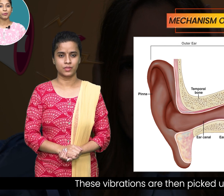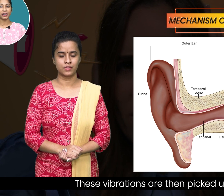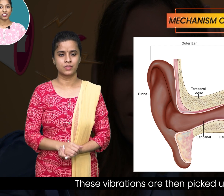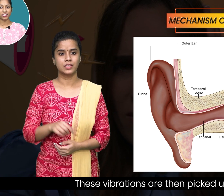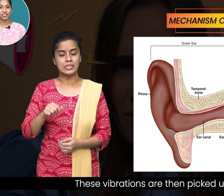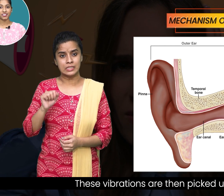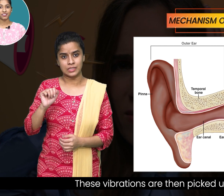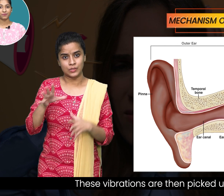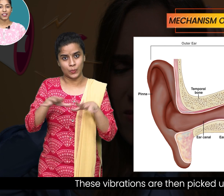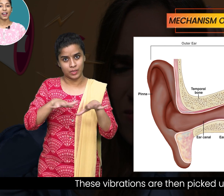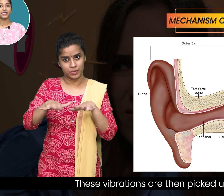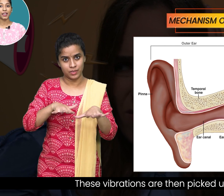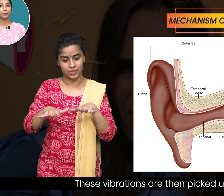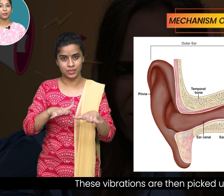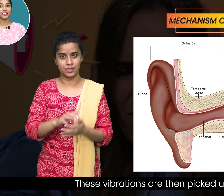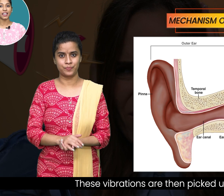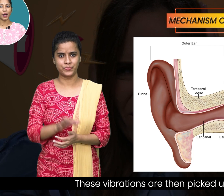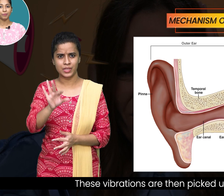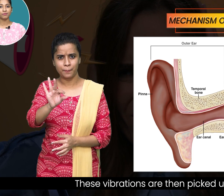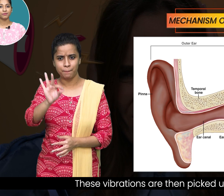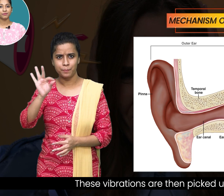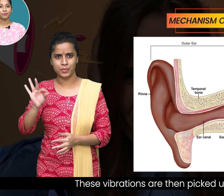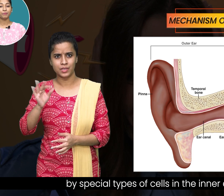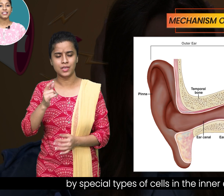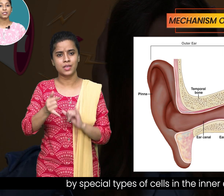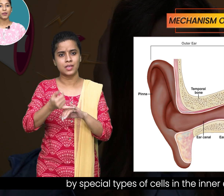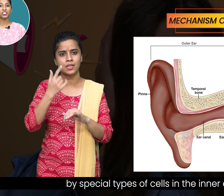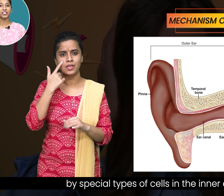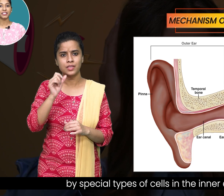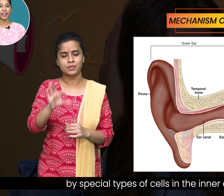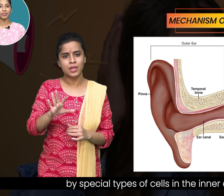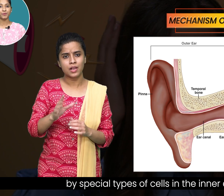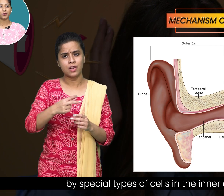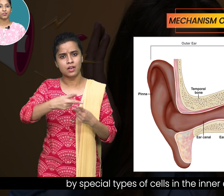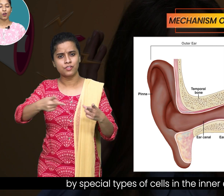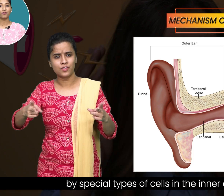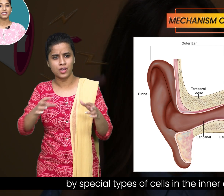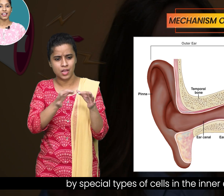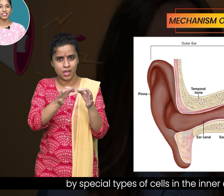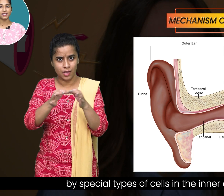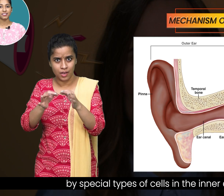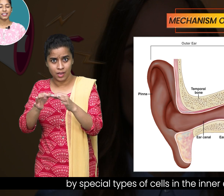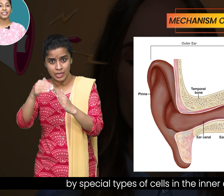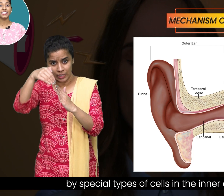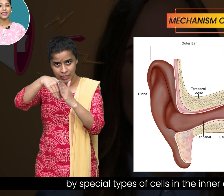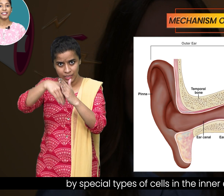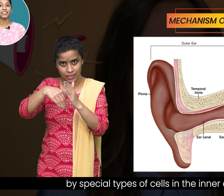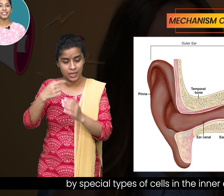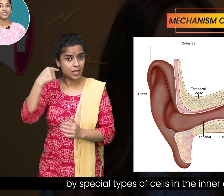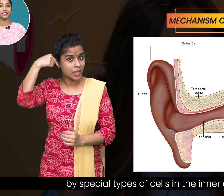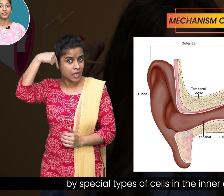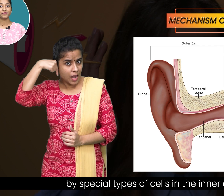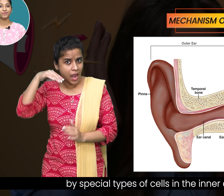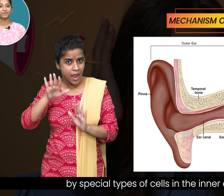These vibrations are then picked up by special types of cells in the